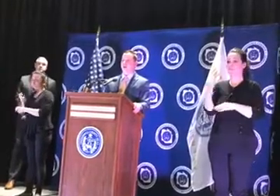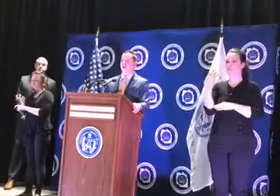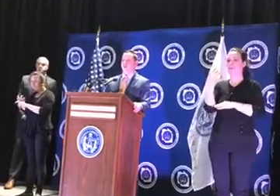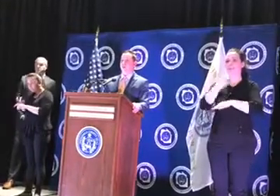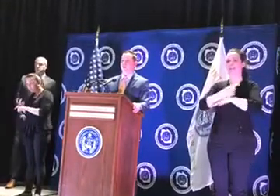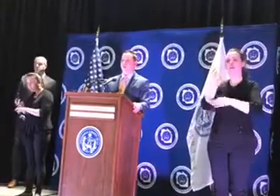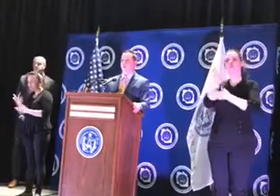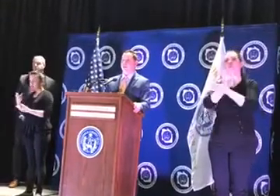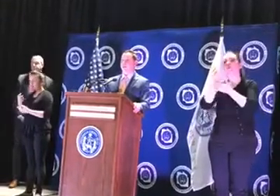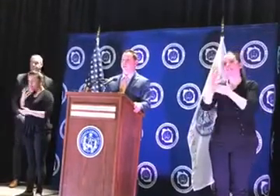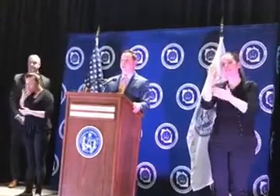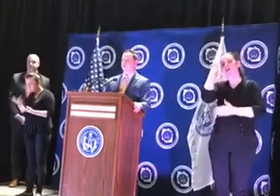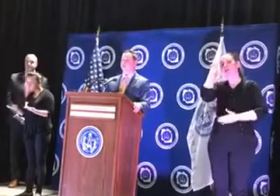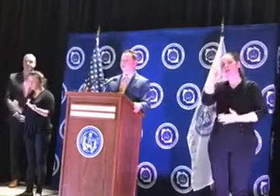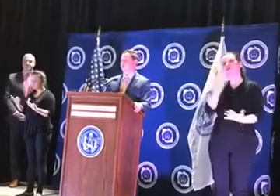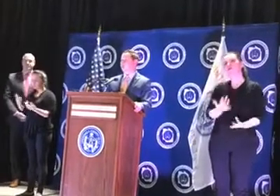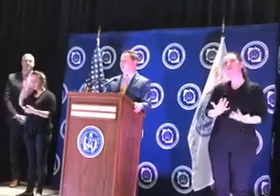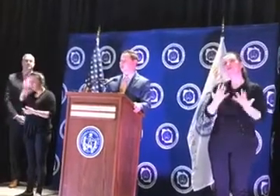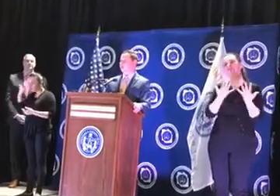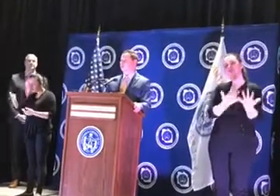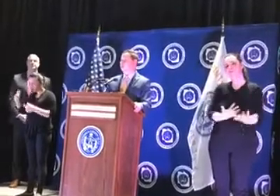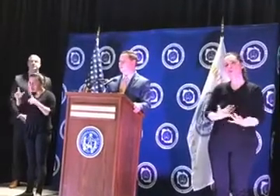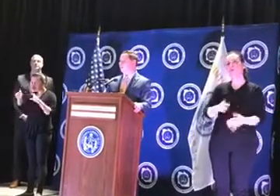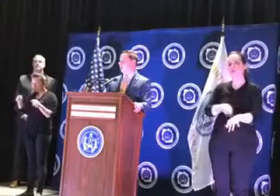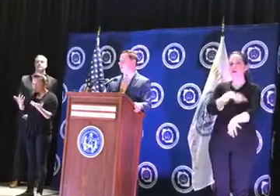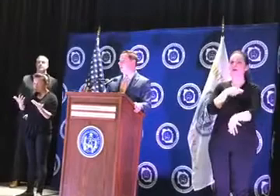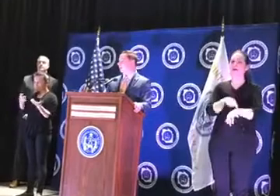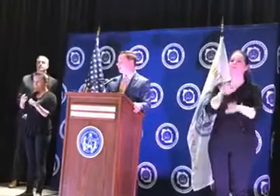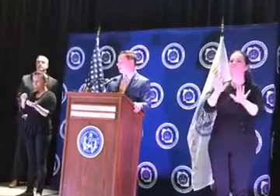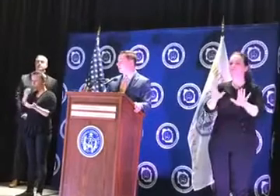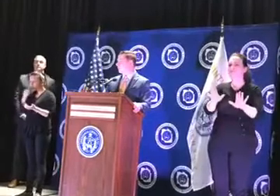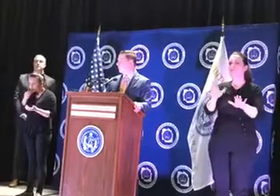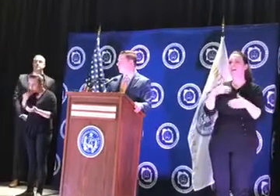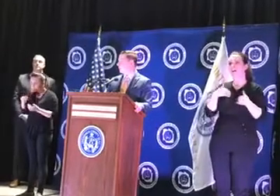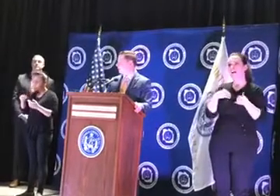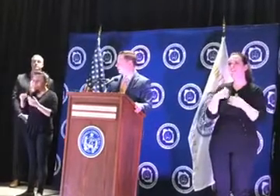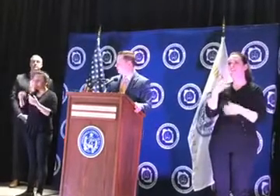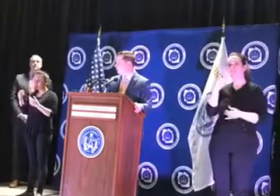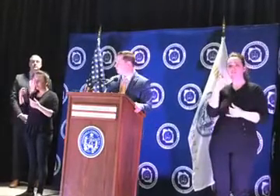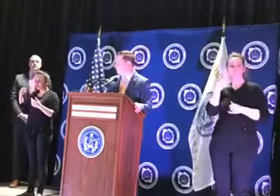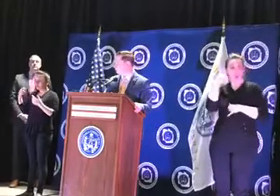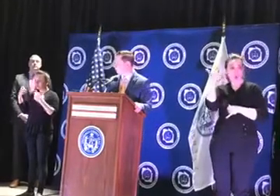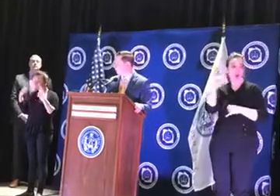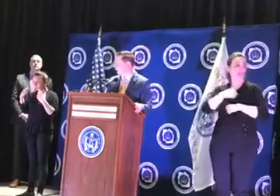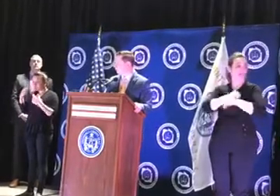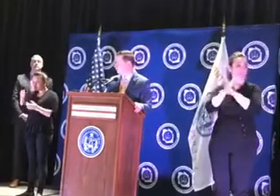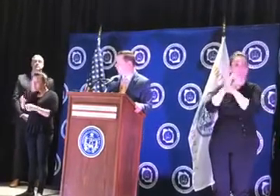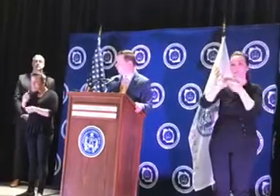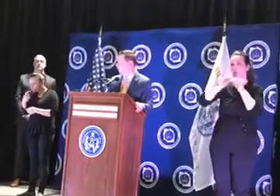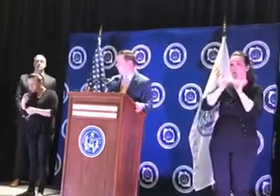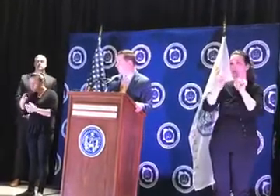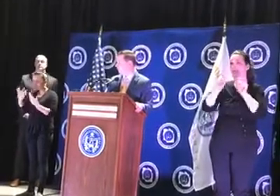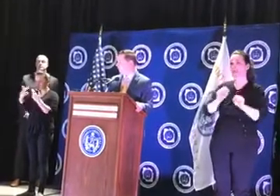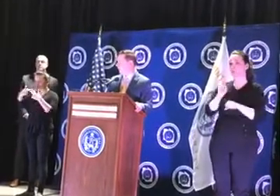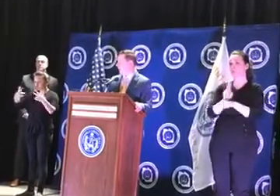you need help related to groceries, mental health, anything else. And our helpline is